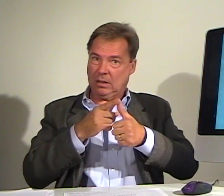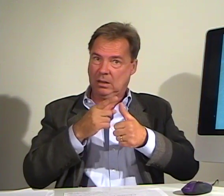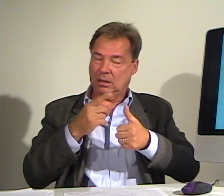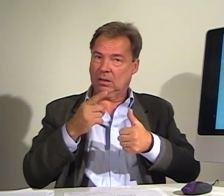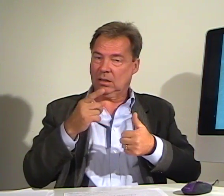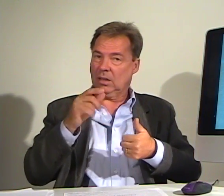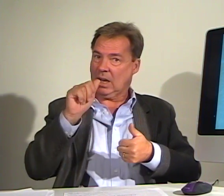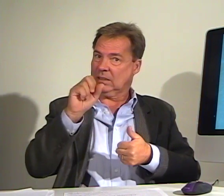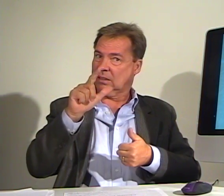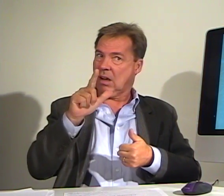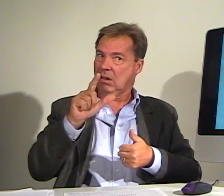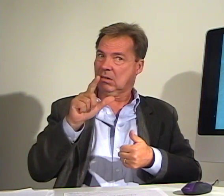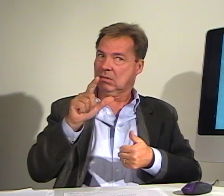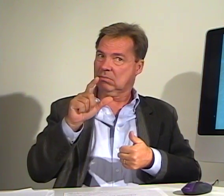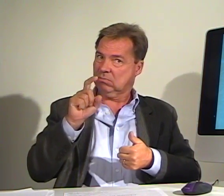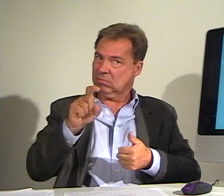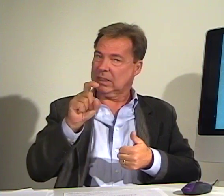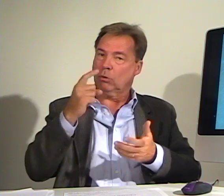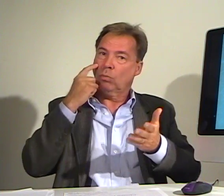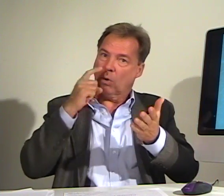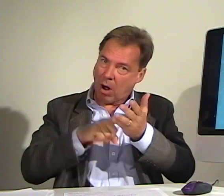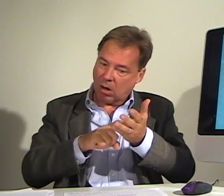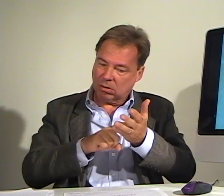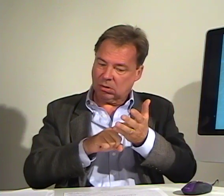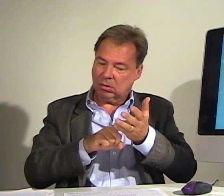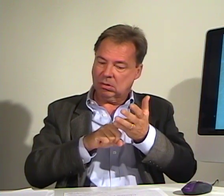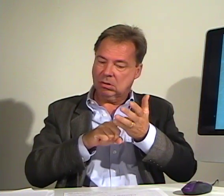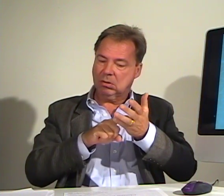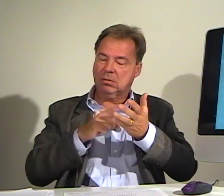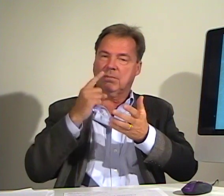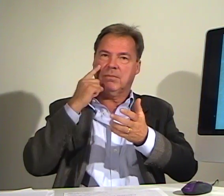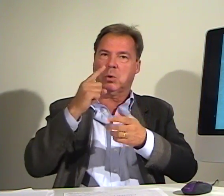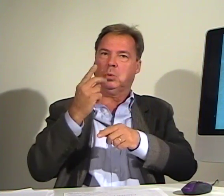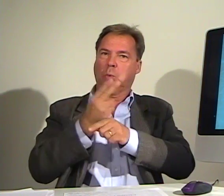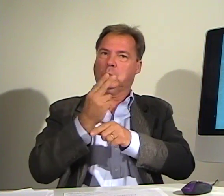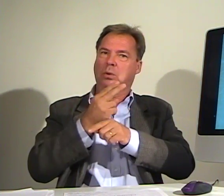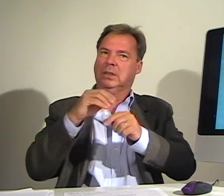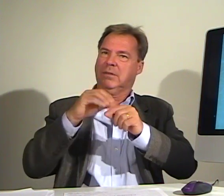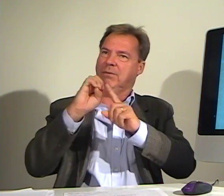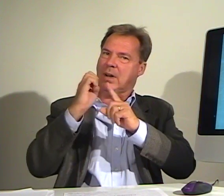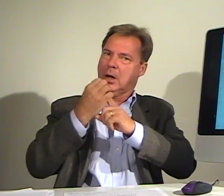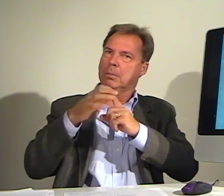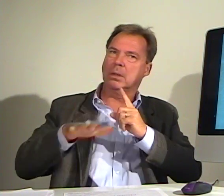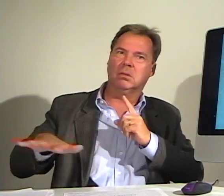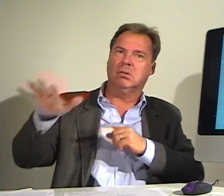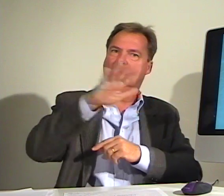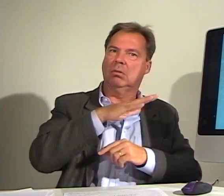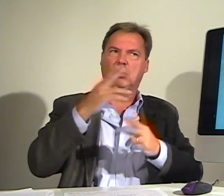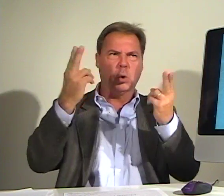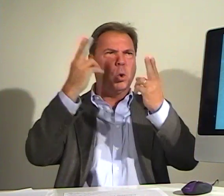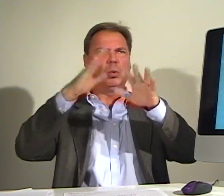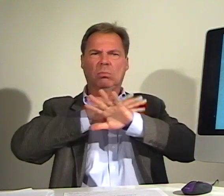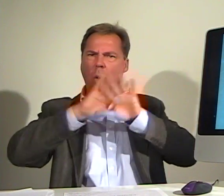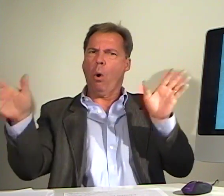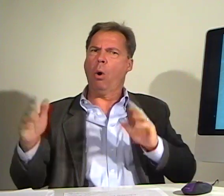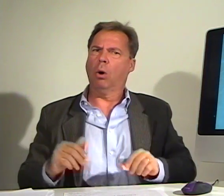the concept of universal design. Number one, ASL needs to be recognized for use in the environment